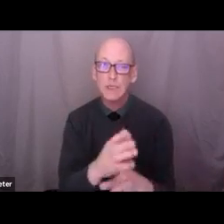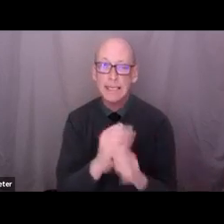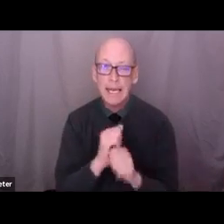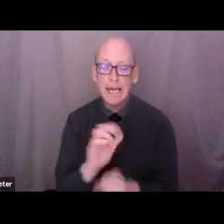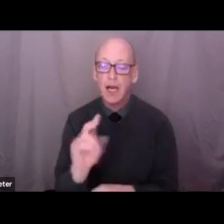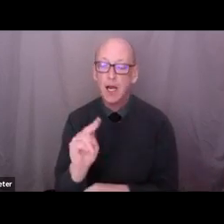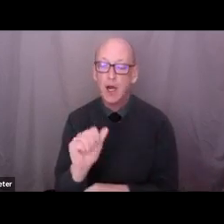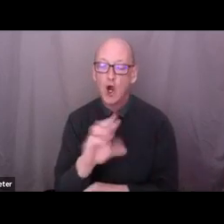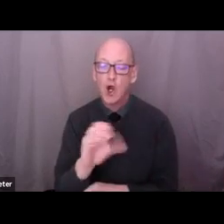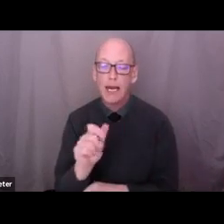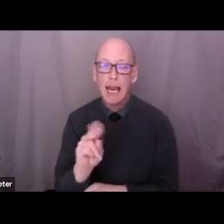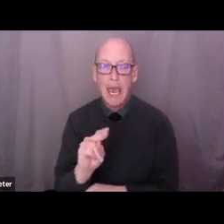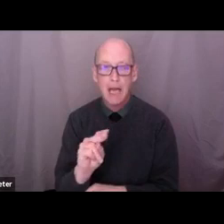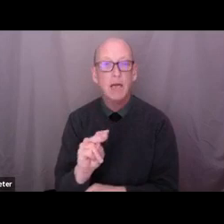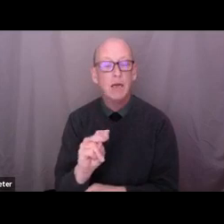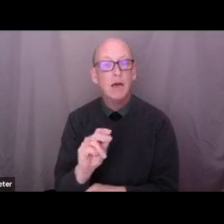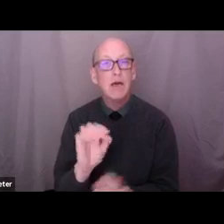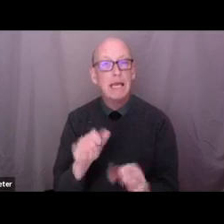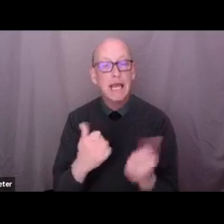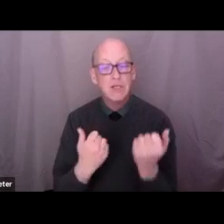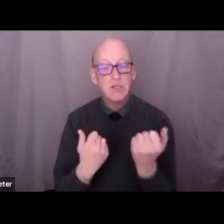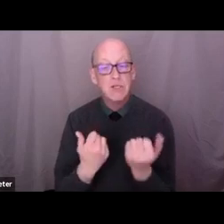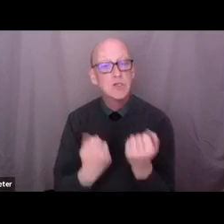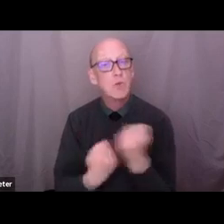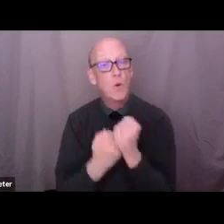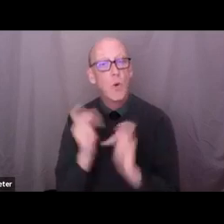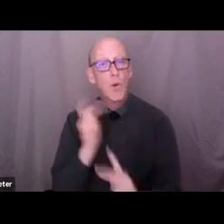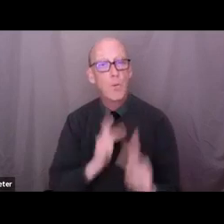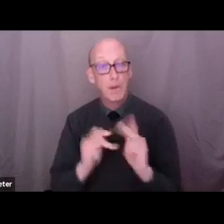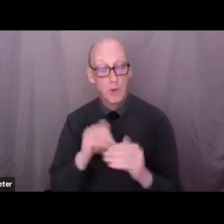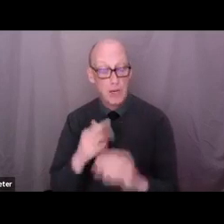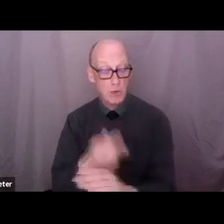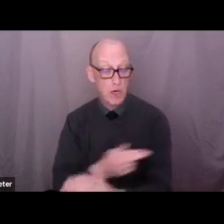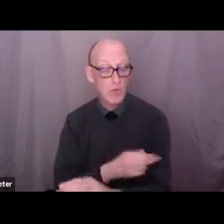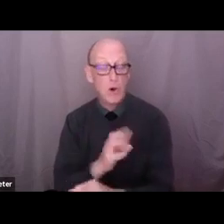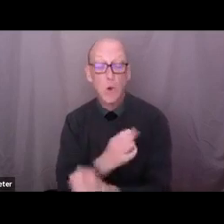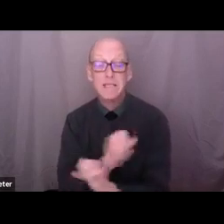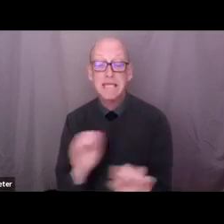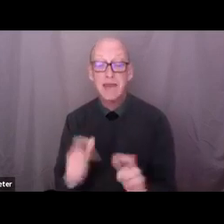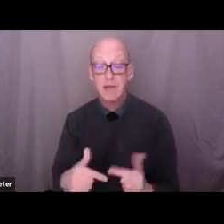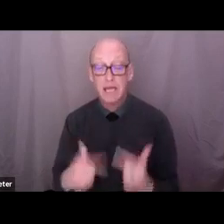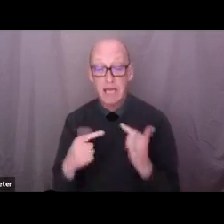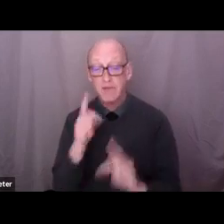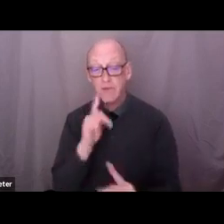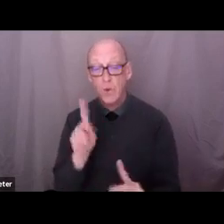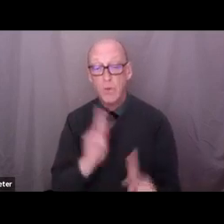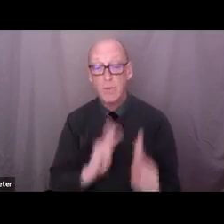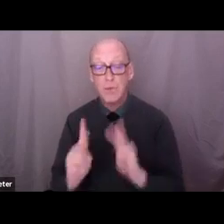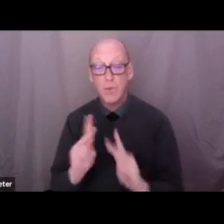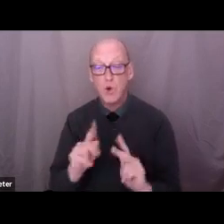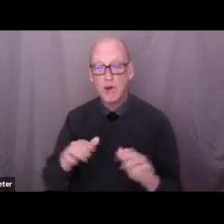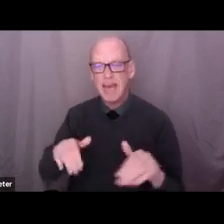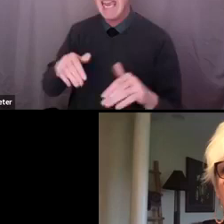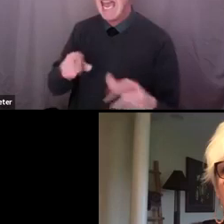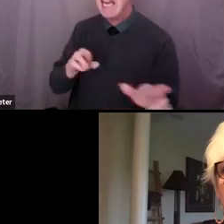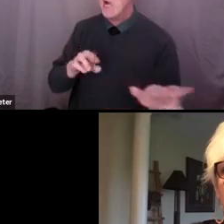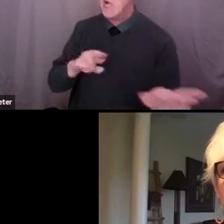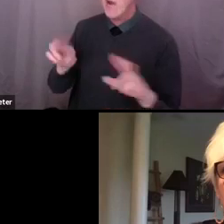those resources that can support people in recovery or save lives for people who maybe just aren't ready to enter that phase of recovery